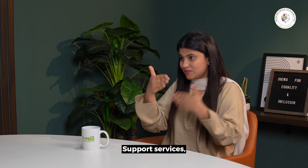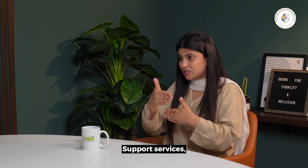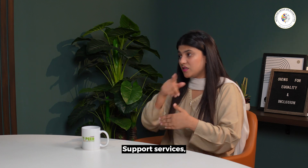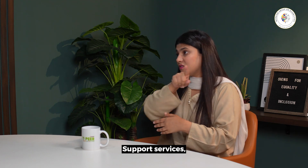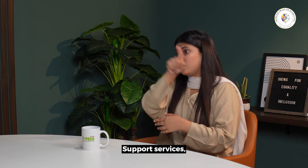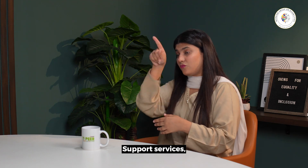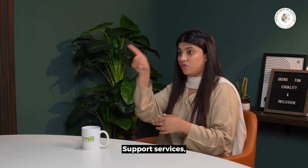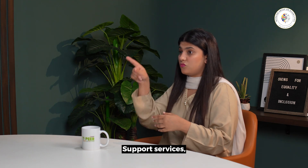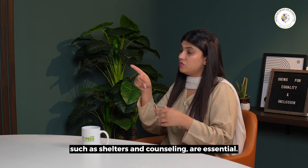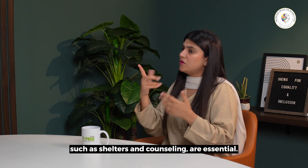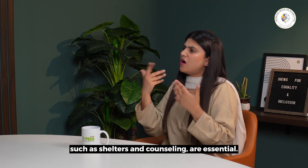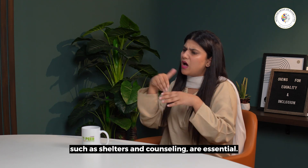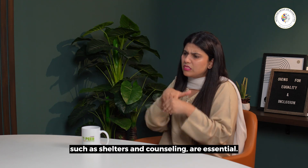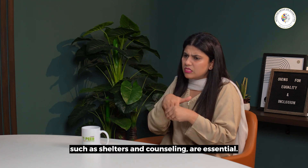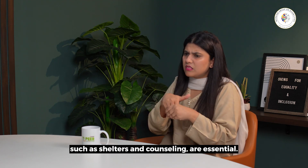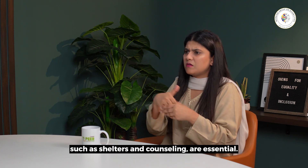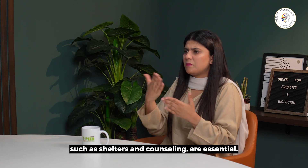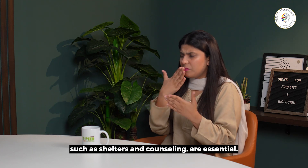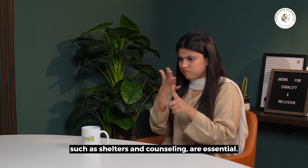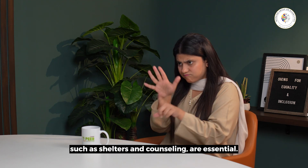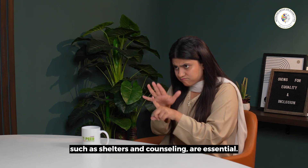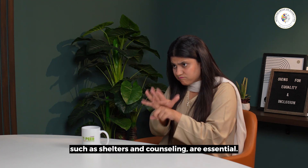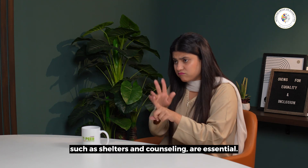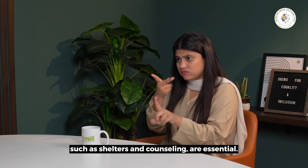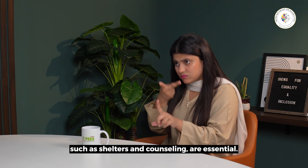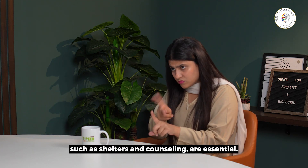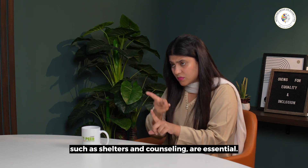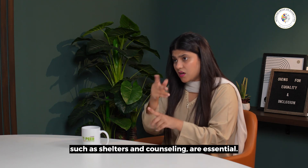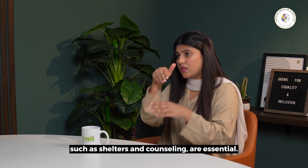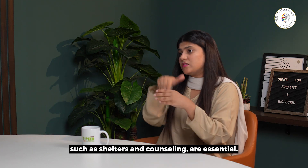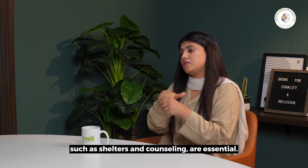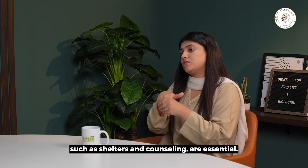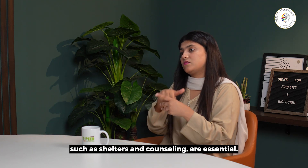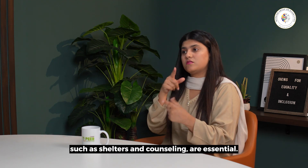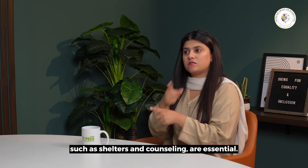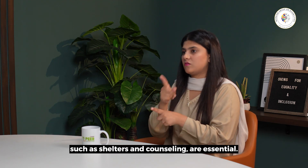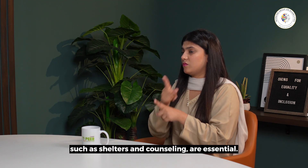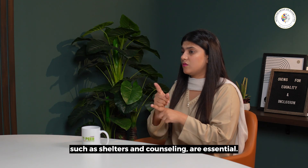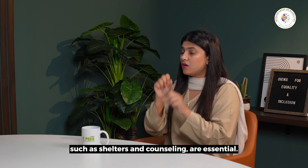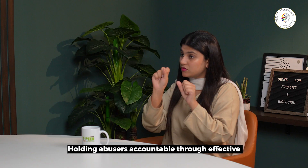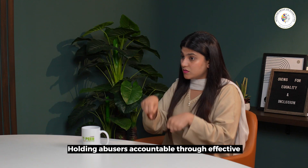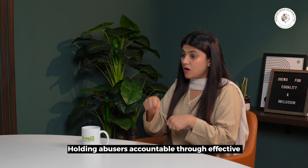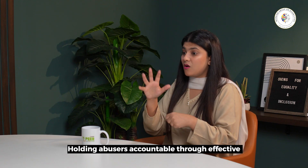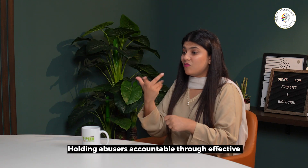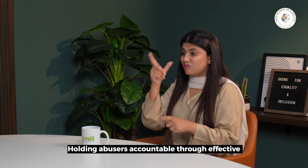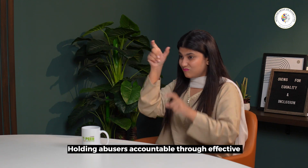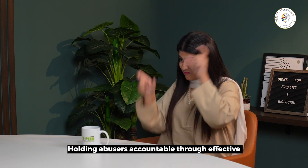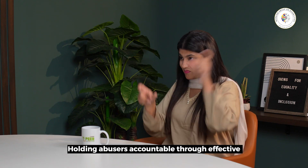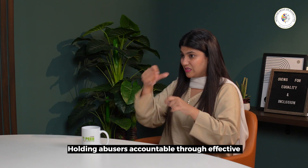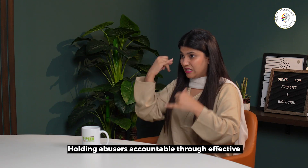Support services such as shelters and counseling are essential. Holding abusers